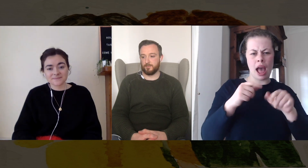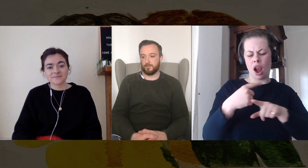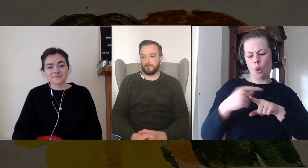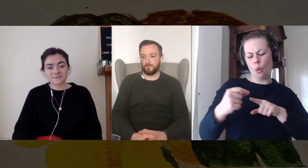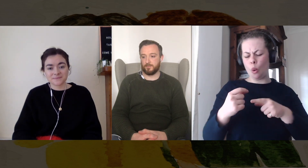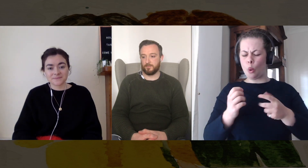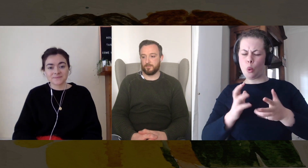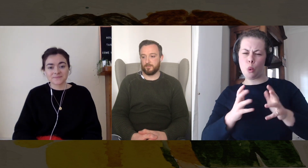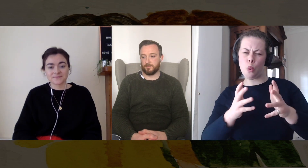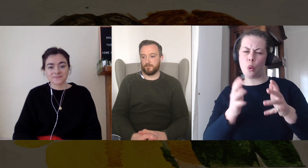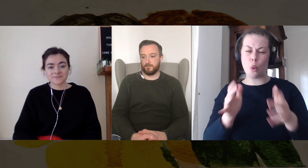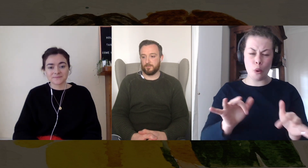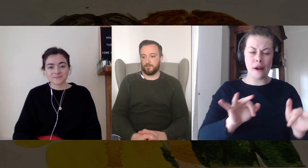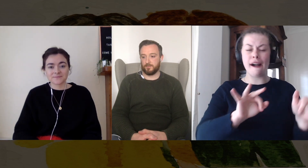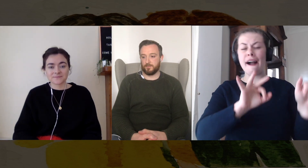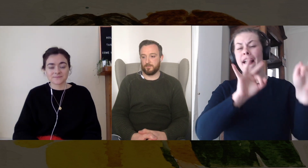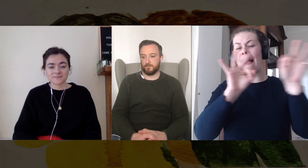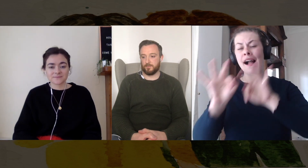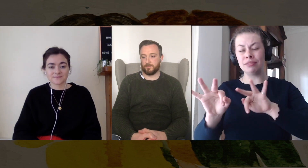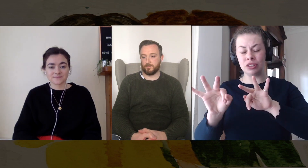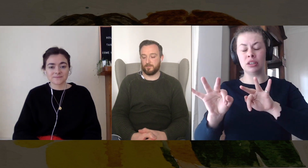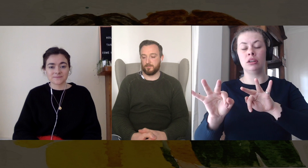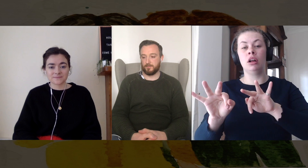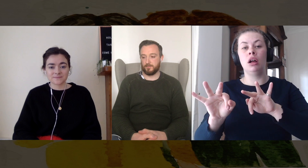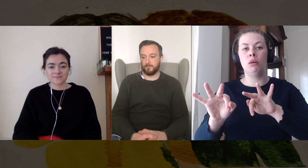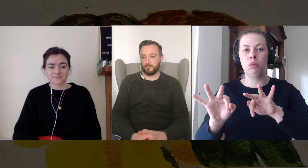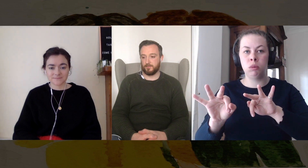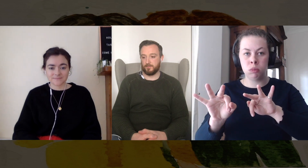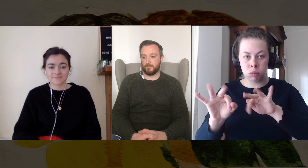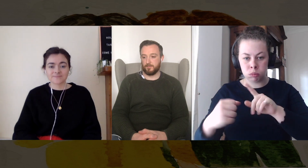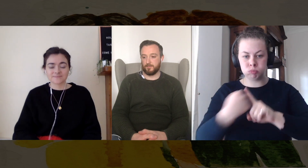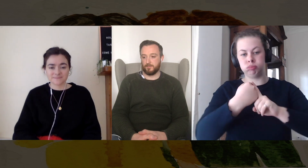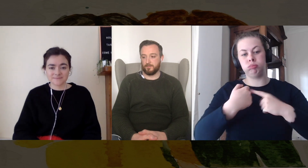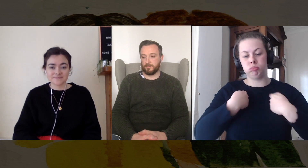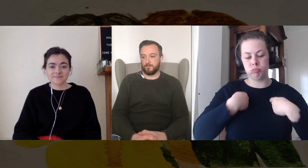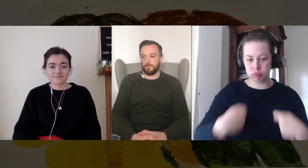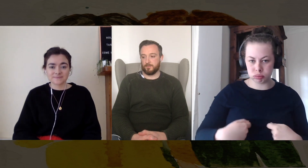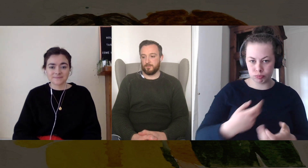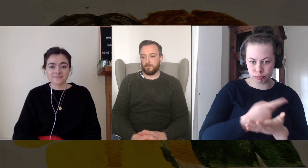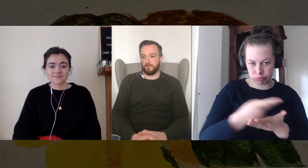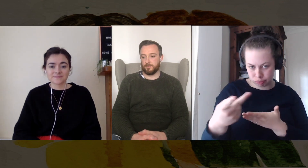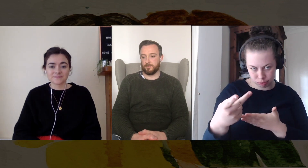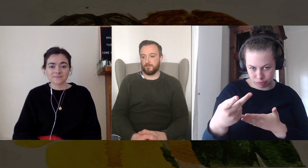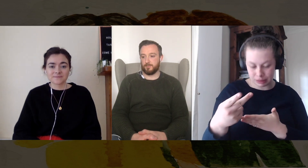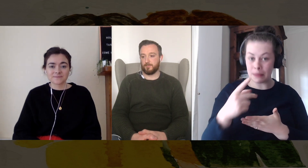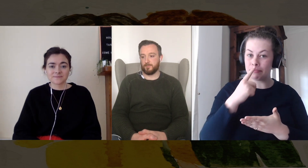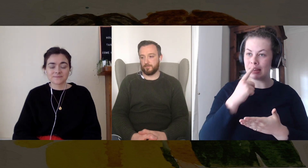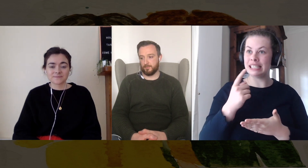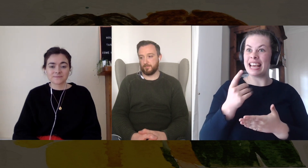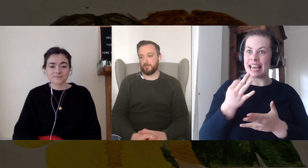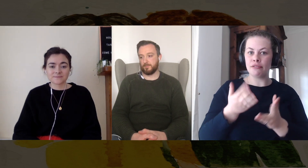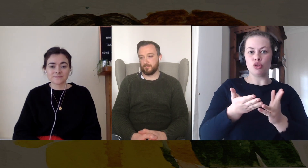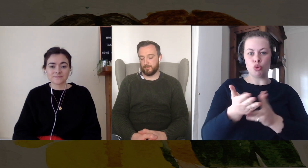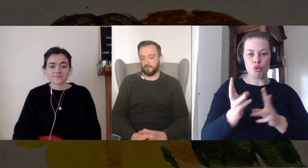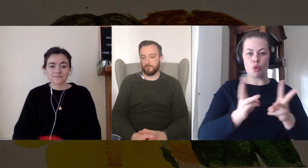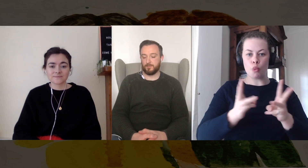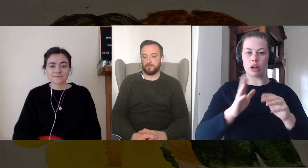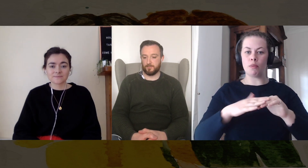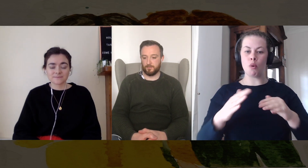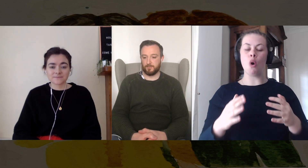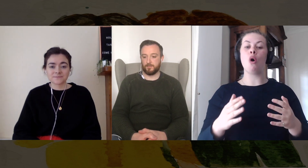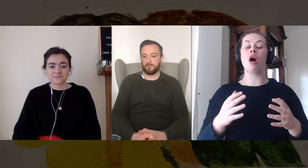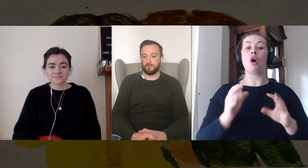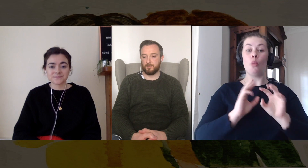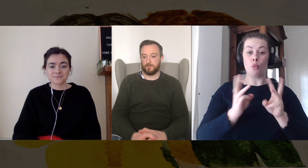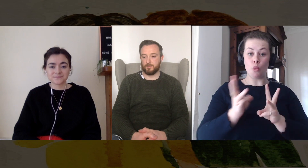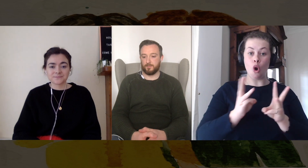then it's afterwards you feel that kind of exhaustion. Yeah, because I mentioned it earlier in the episode, you're like in the interpretation, you're like killing it, everything's coming out beautifully, and